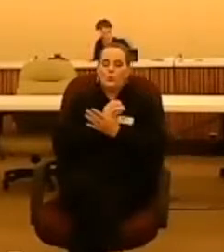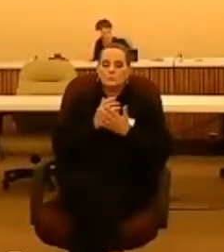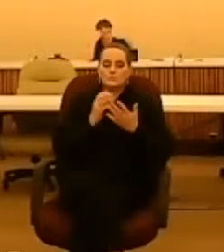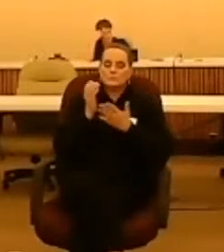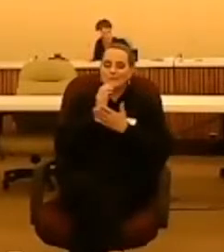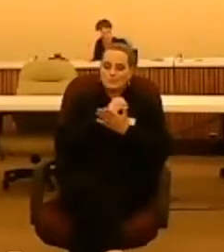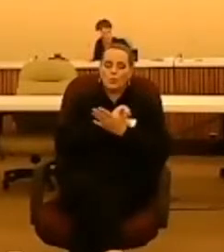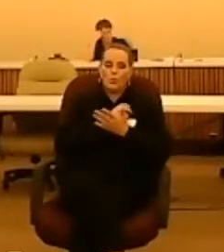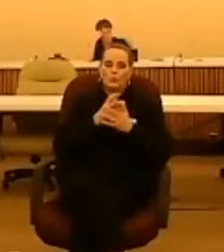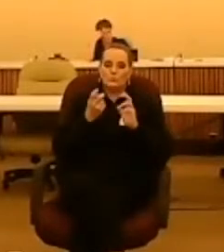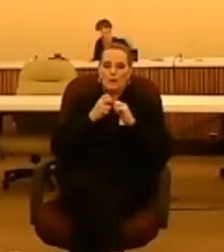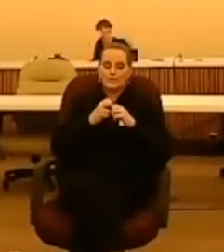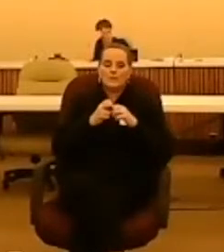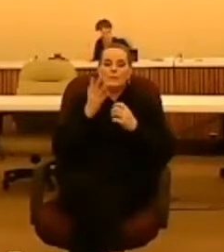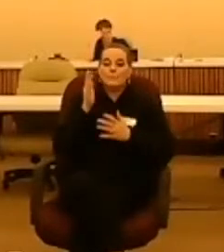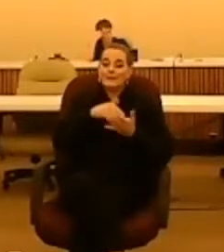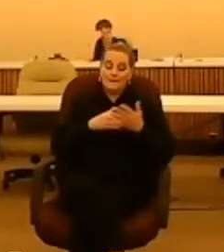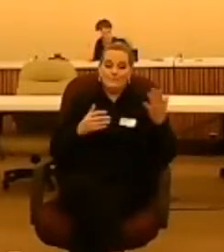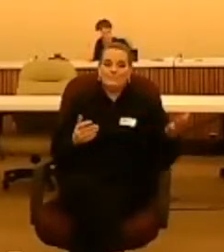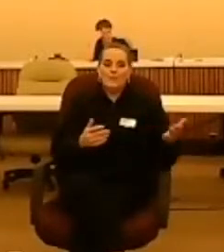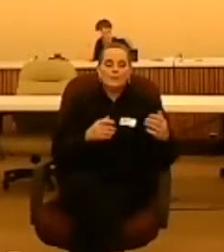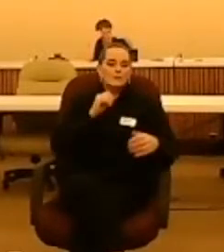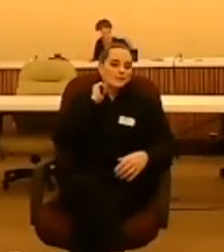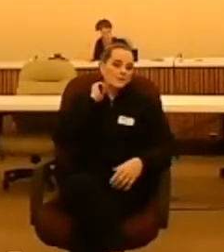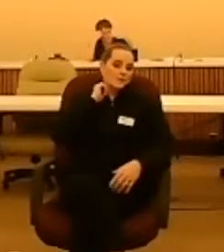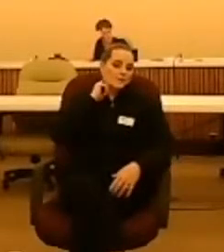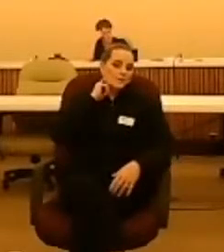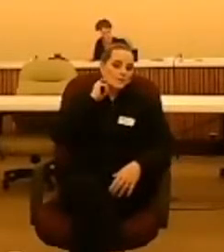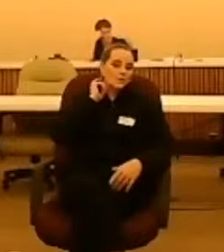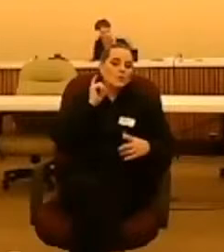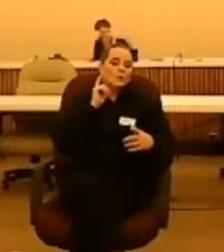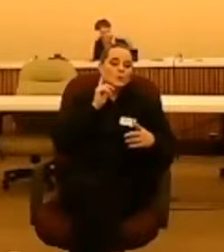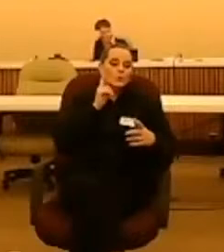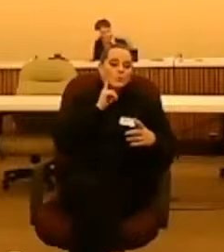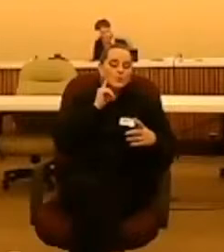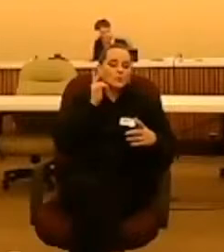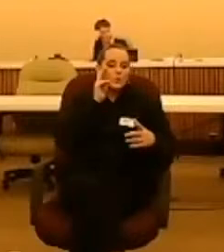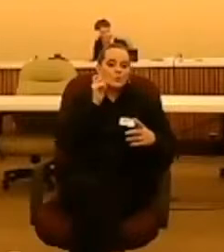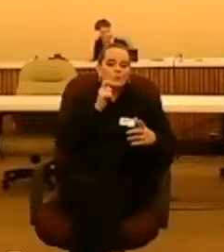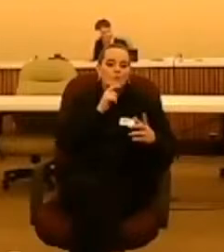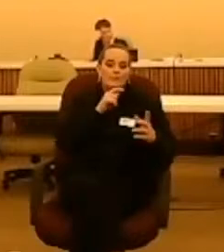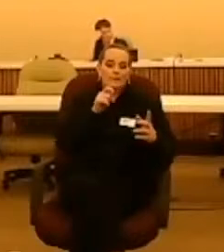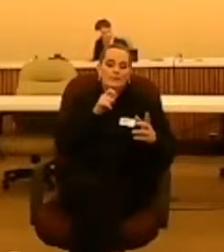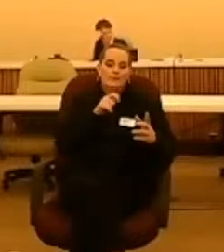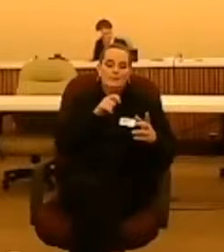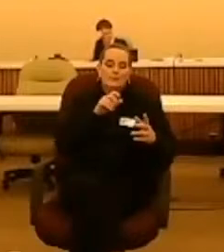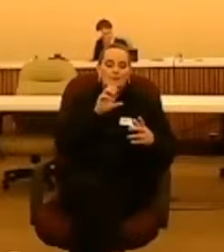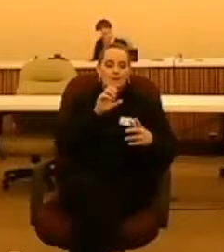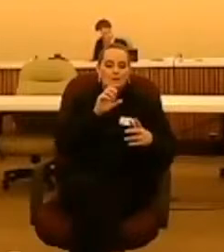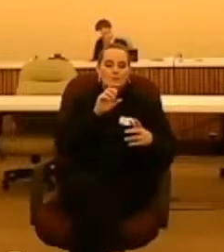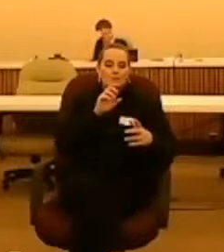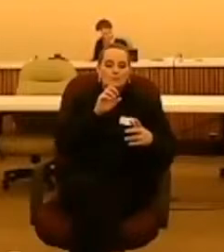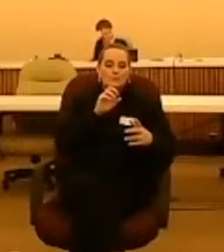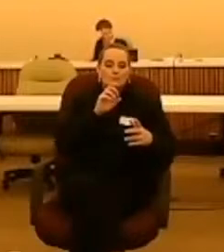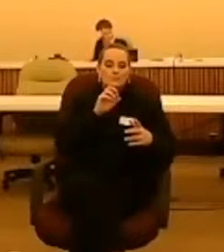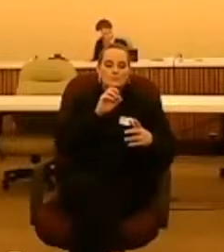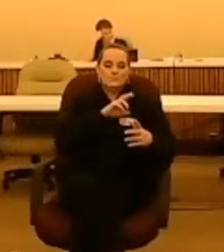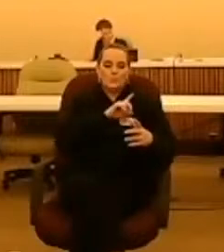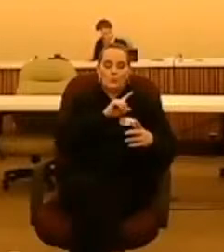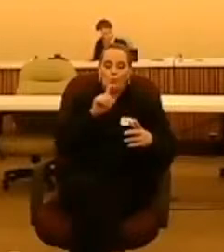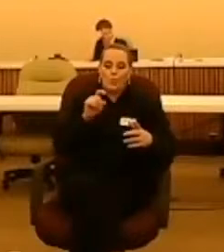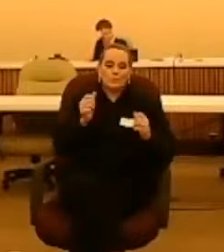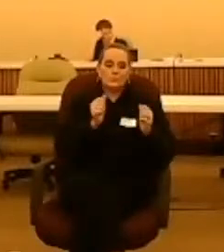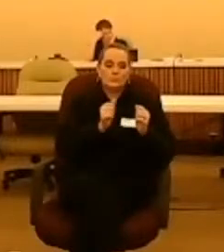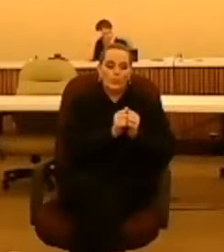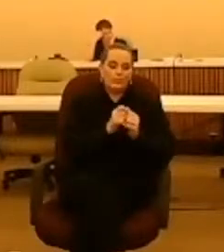fortunately. But again, Then I don't- we heard the applicant tell us he walked the site with a couple of our staff, told